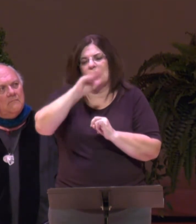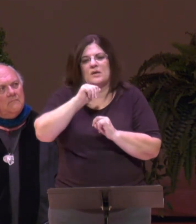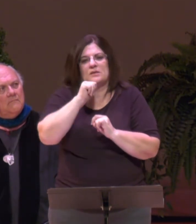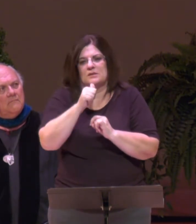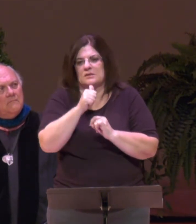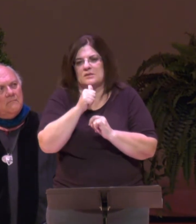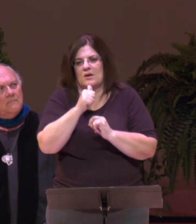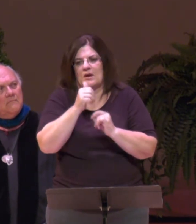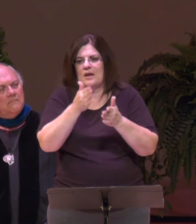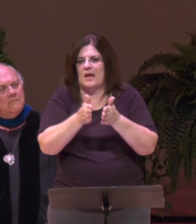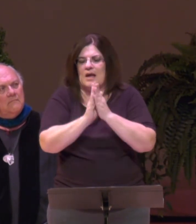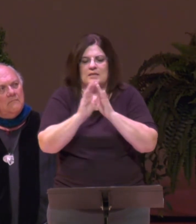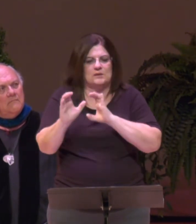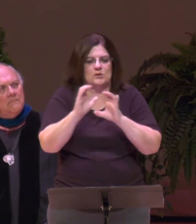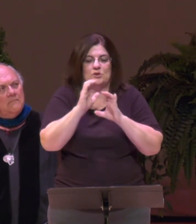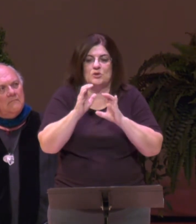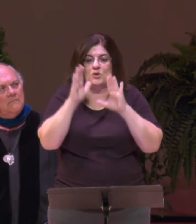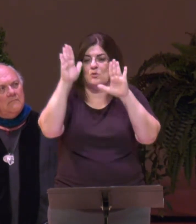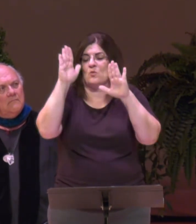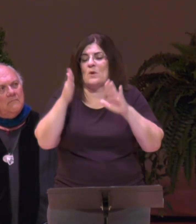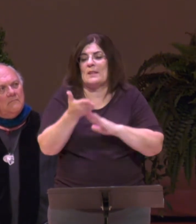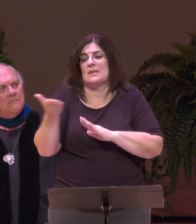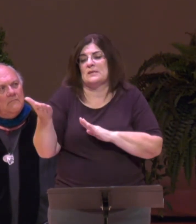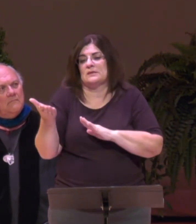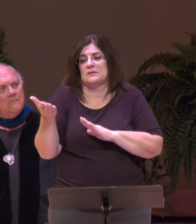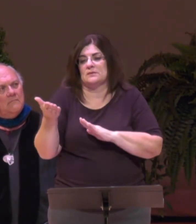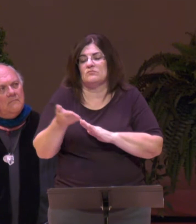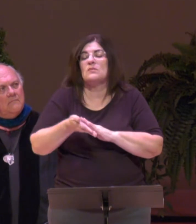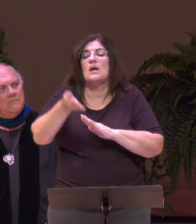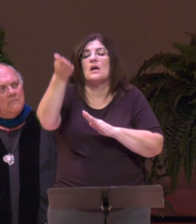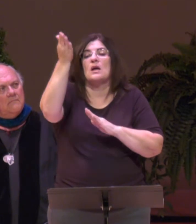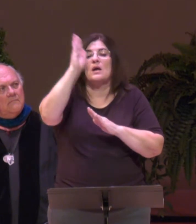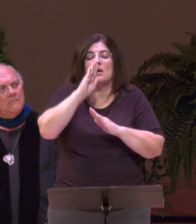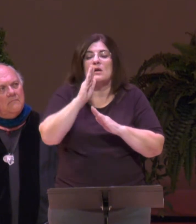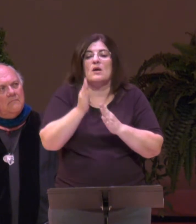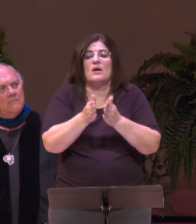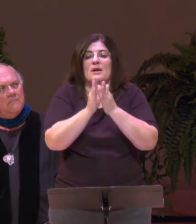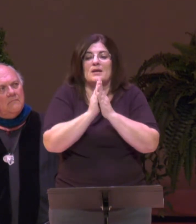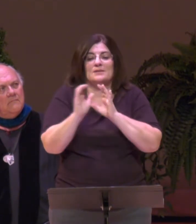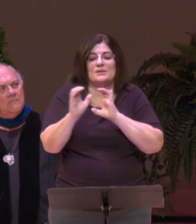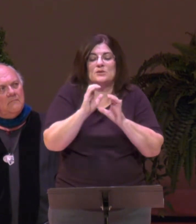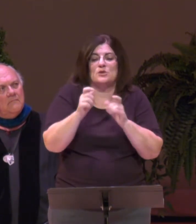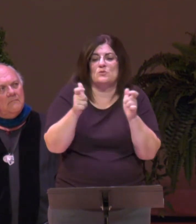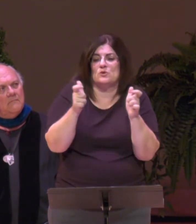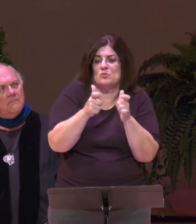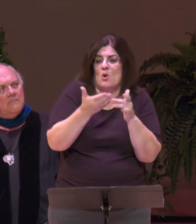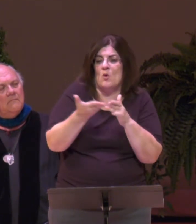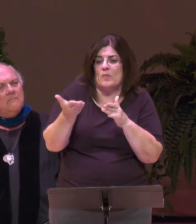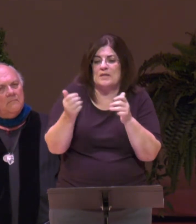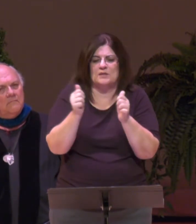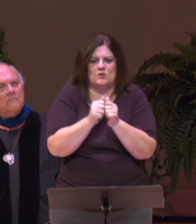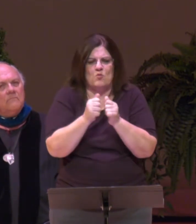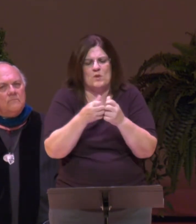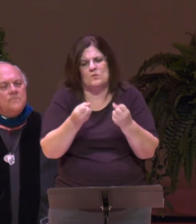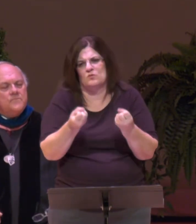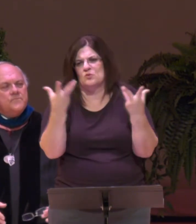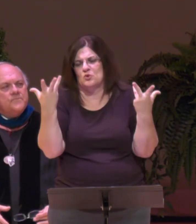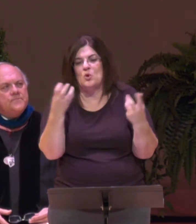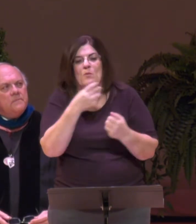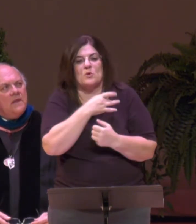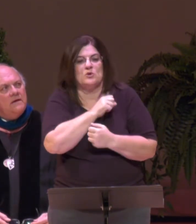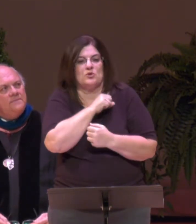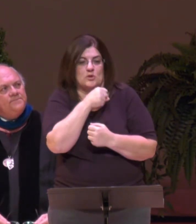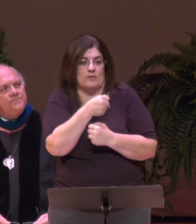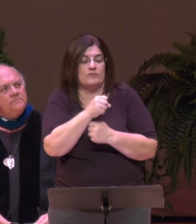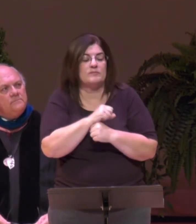to do great things. God calls us to do small things with great love. And I'd